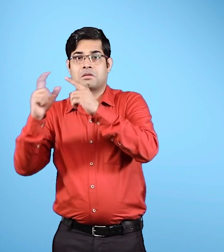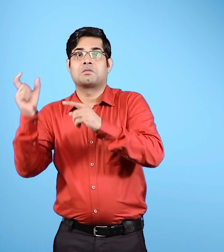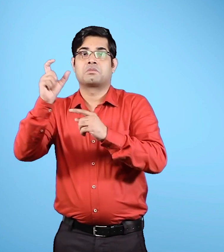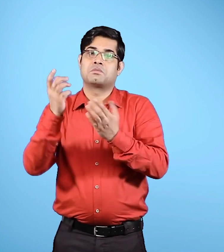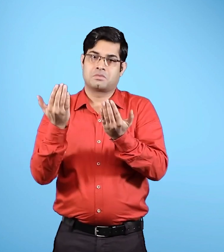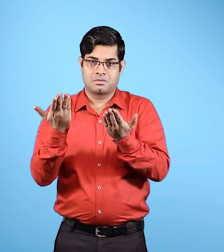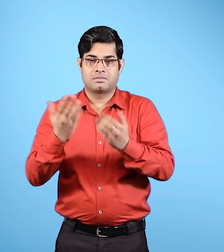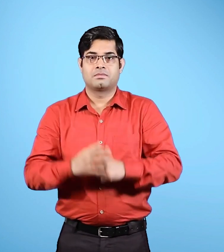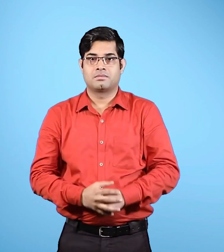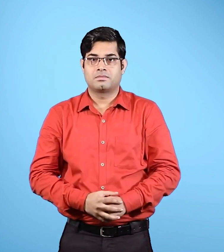of BC.